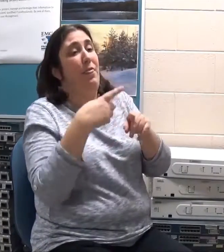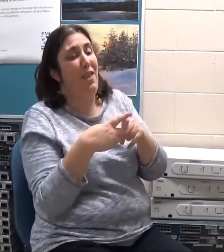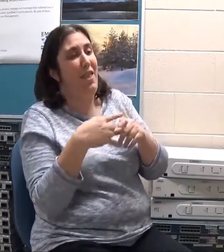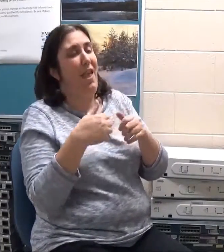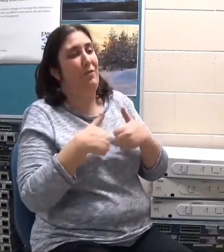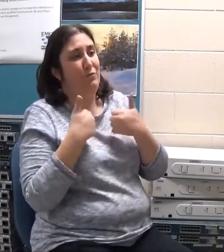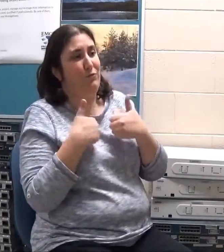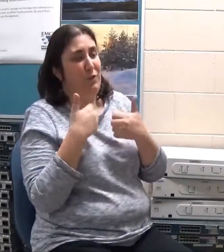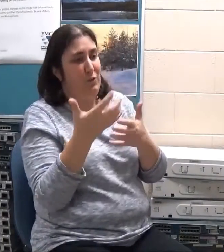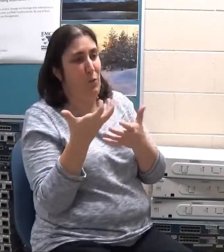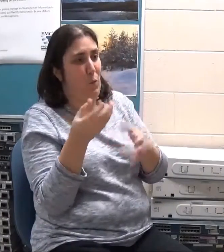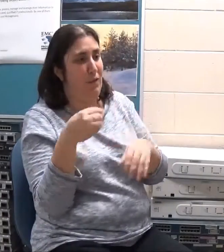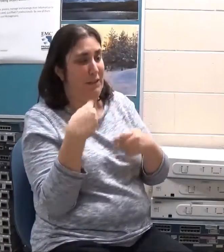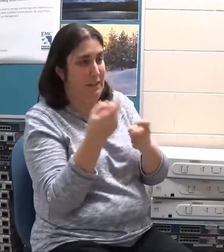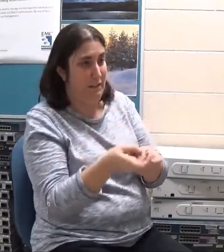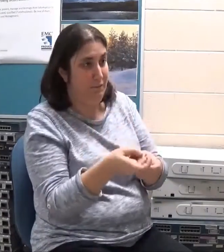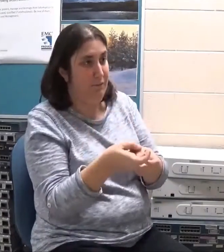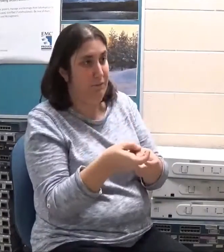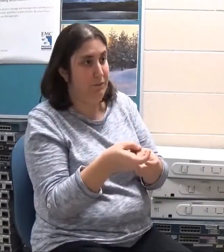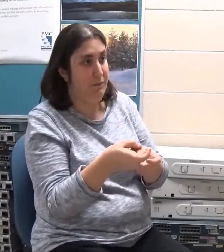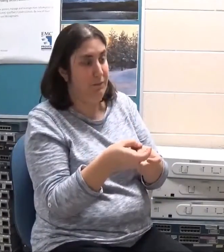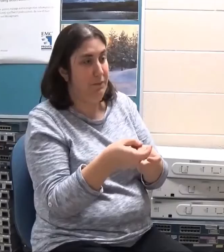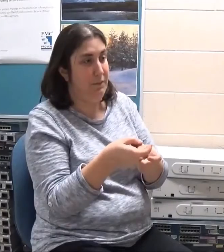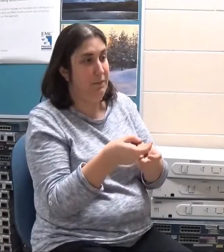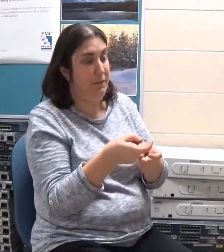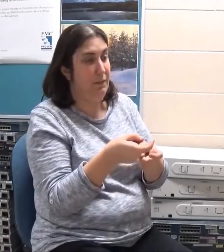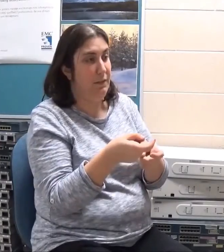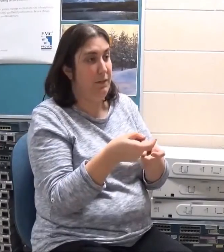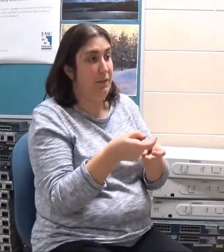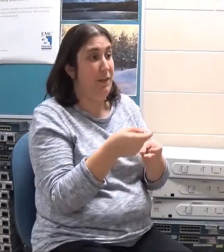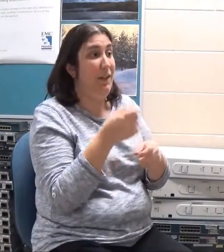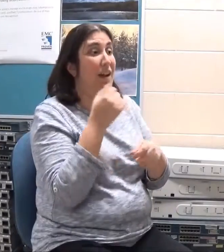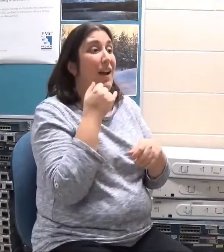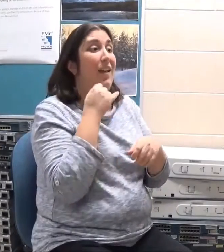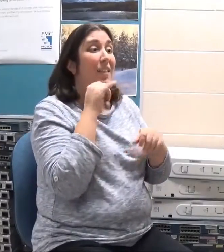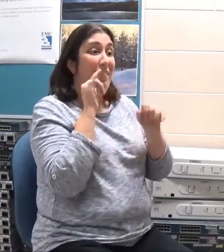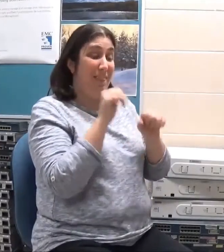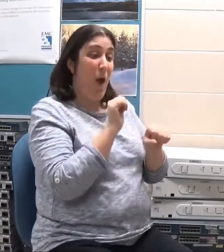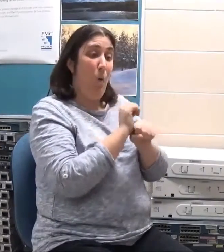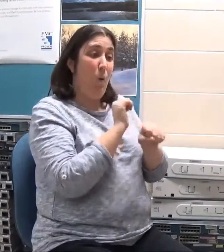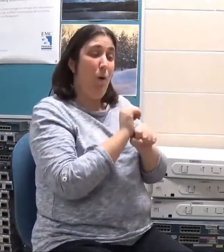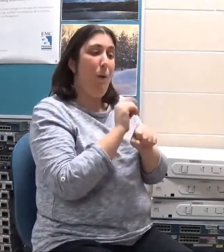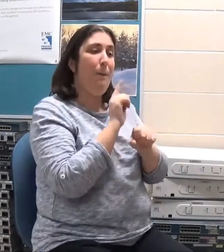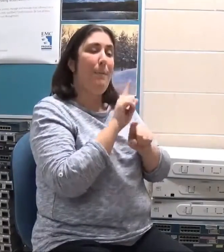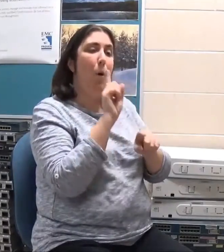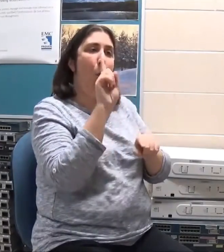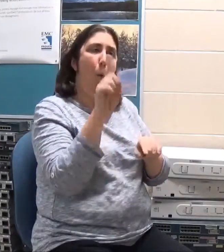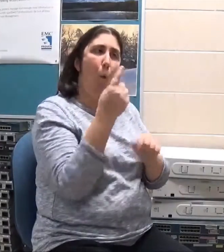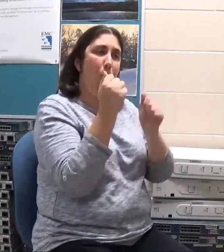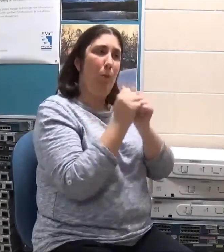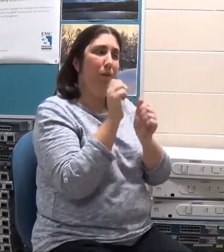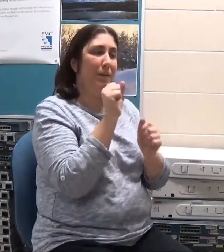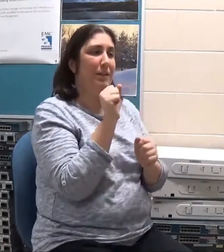works, though, if I want to give it a static IP address. What do we see in there if we want to give it